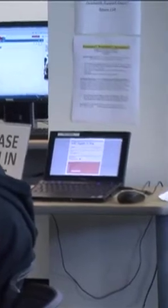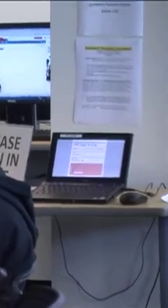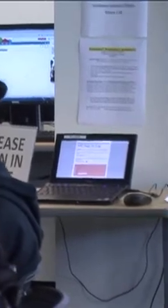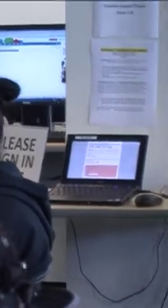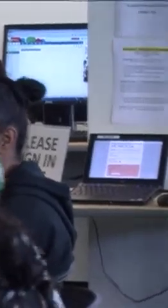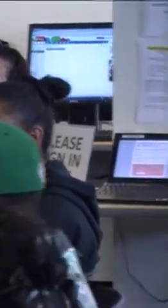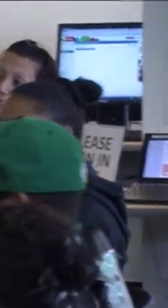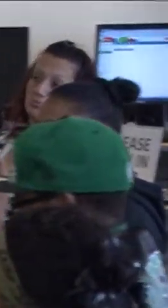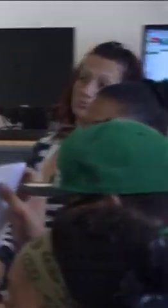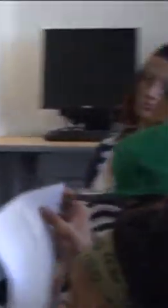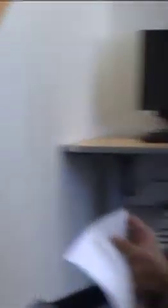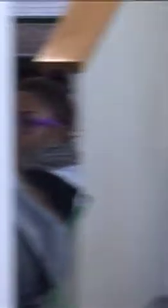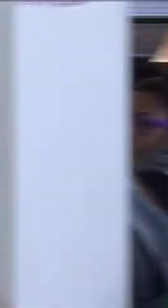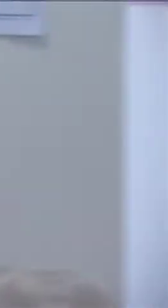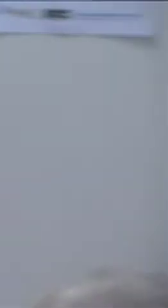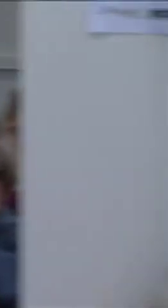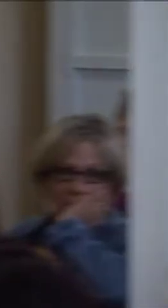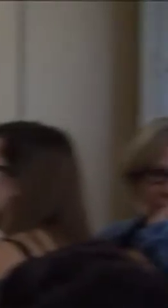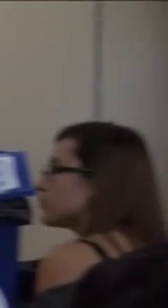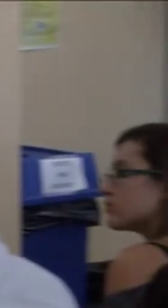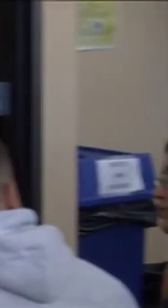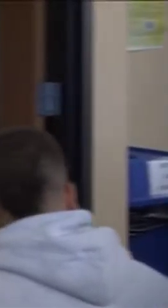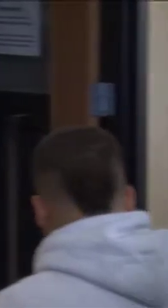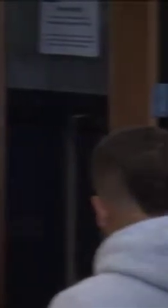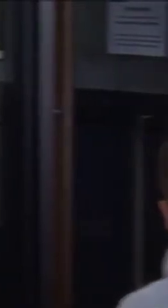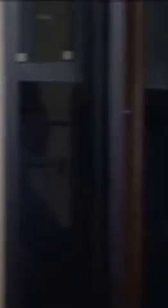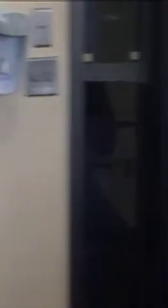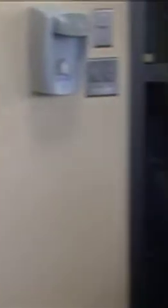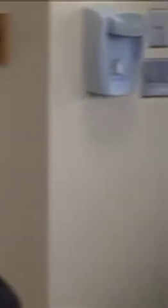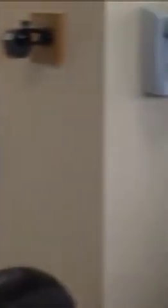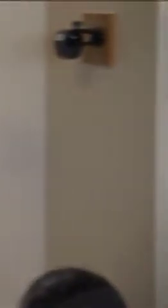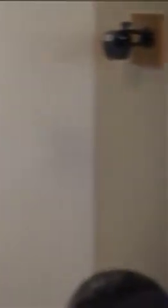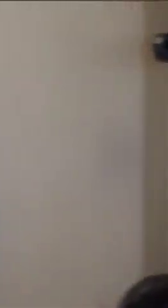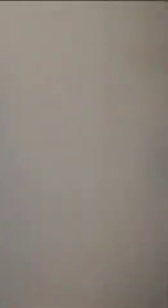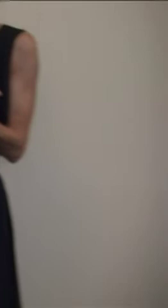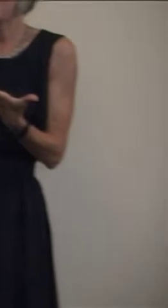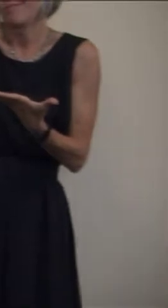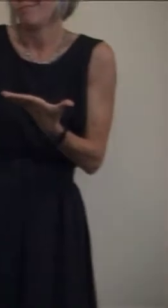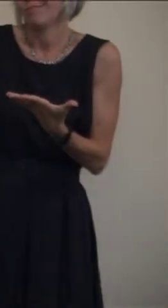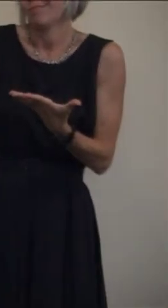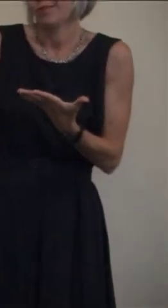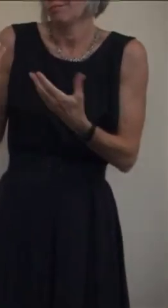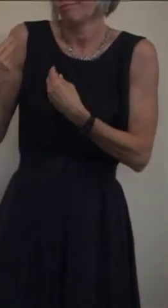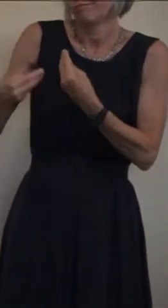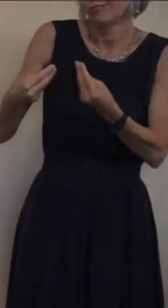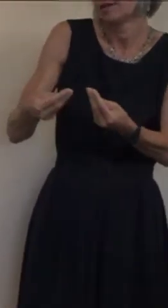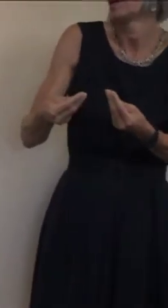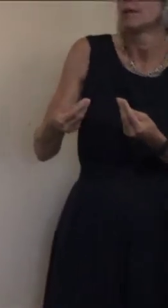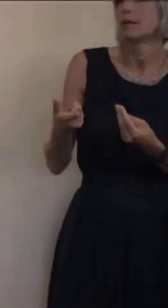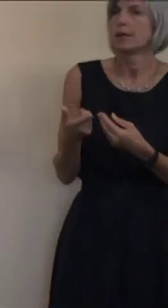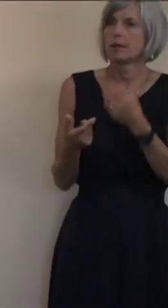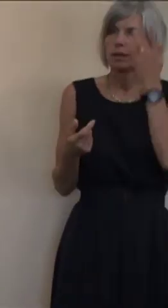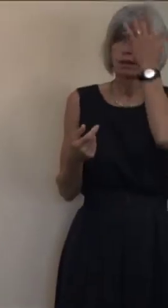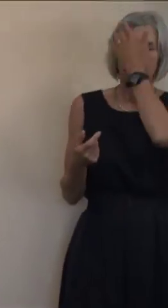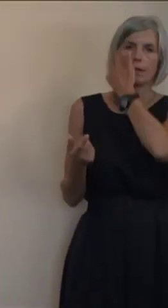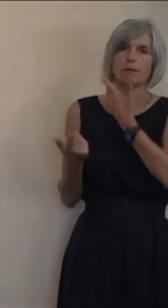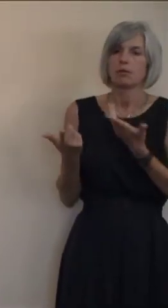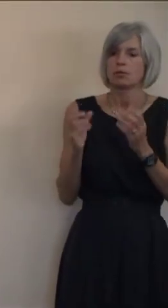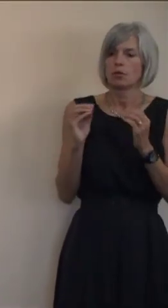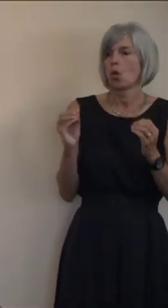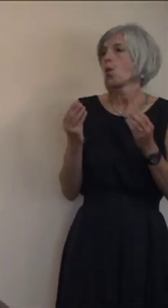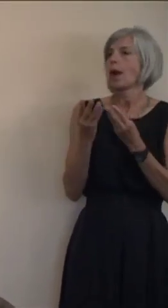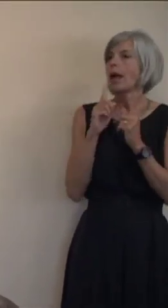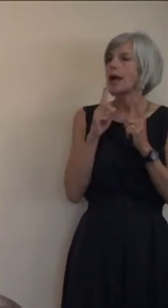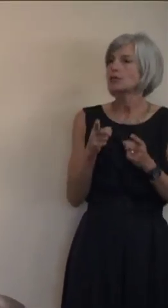right, that's part of that historical legacy. It's part of, you know, I've not come up with what for me is an adequate enough